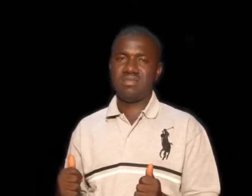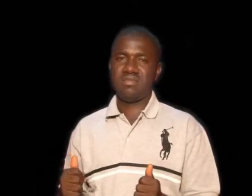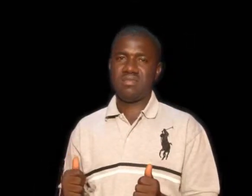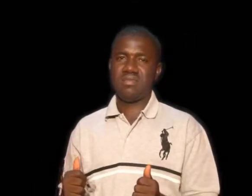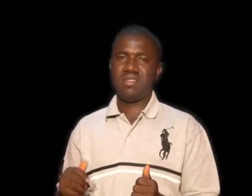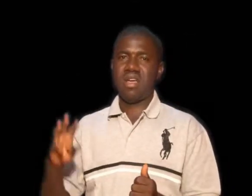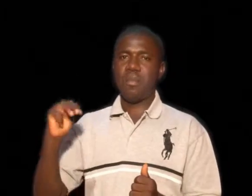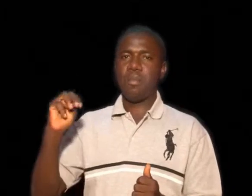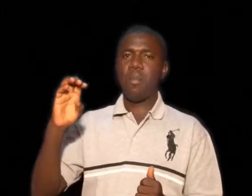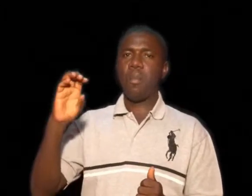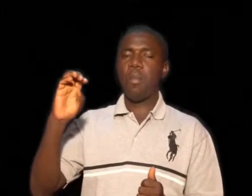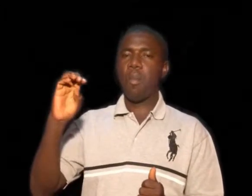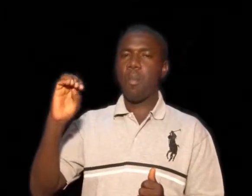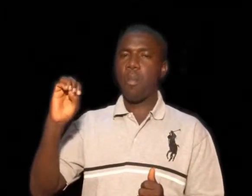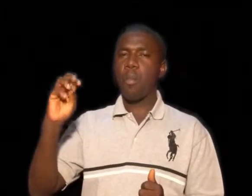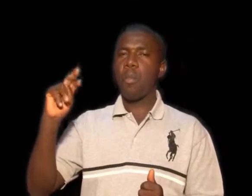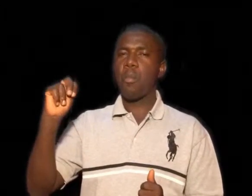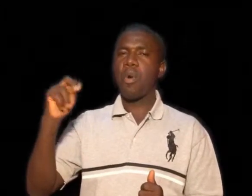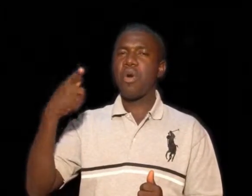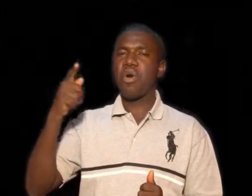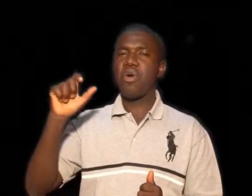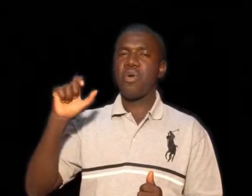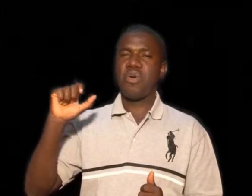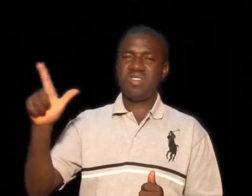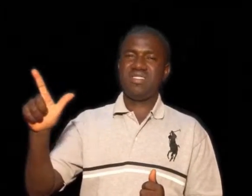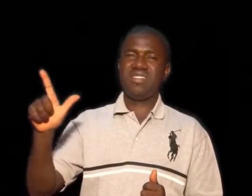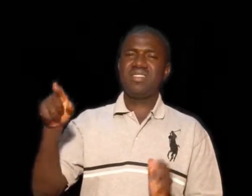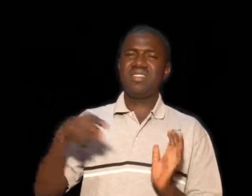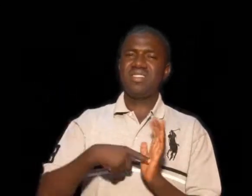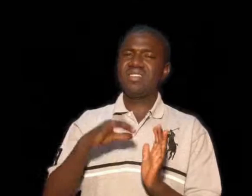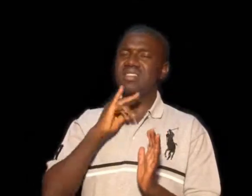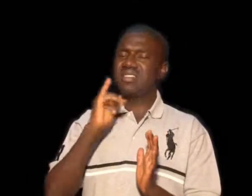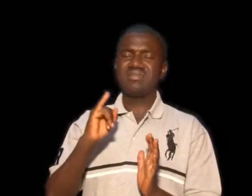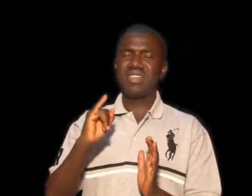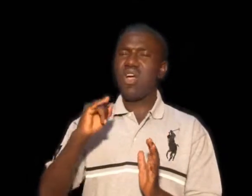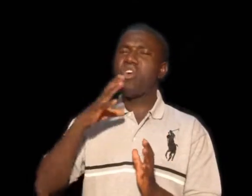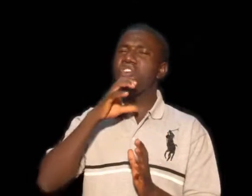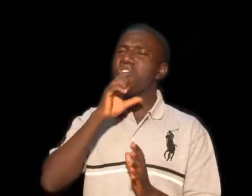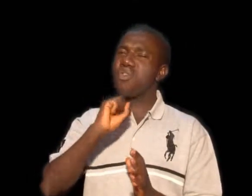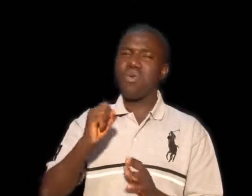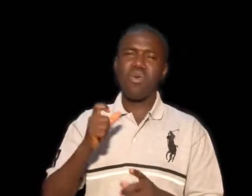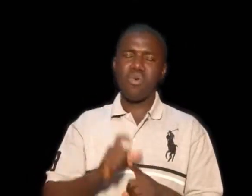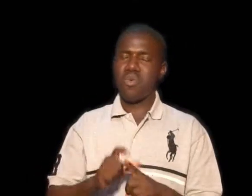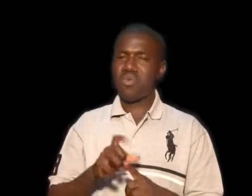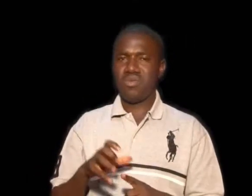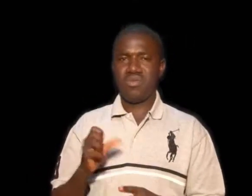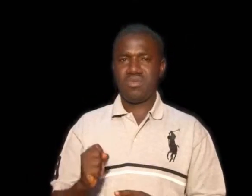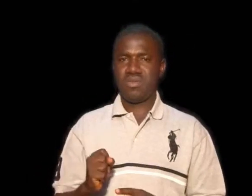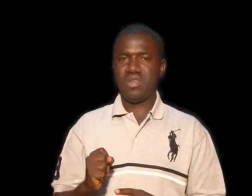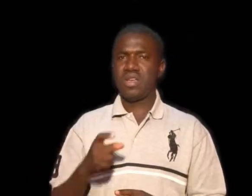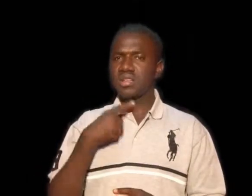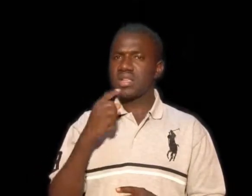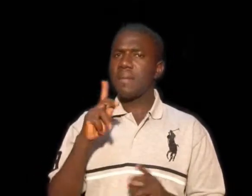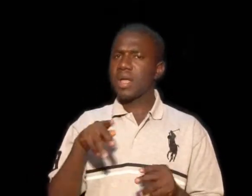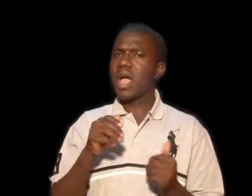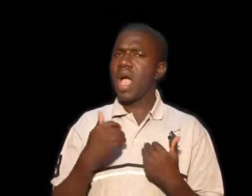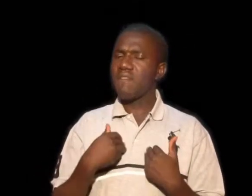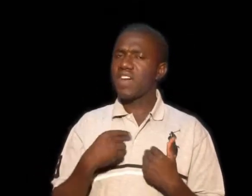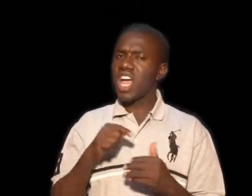Avoid. Mongol. This is outdated and derogatory. Appropriate. Say the person